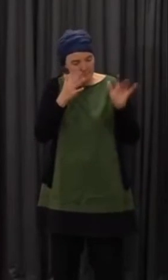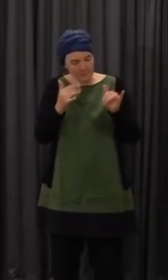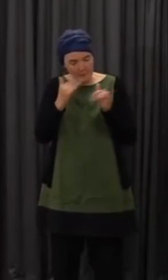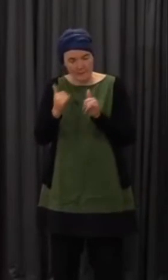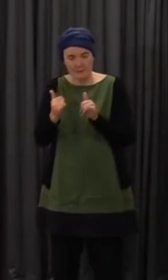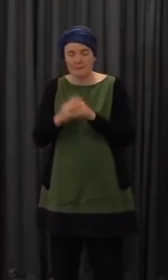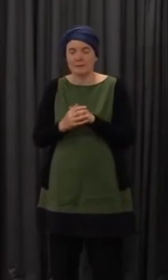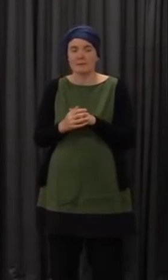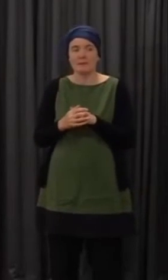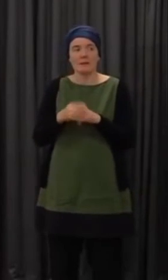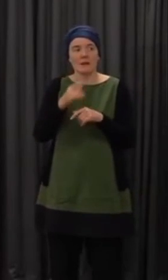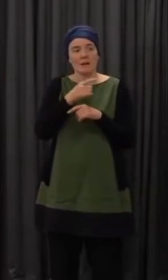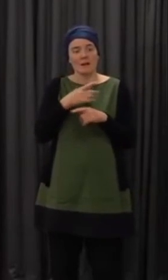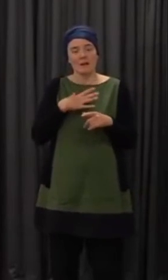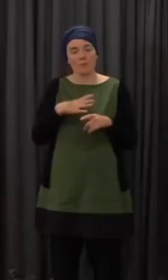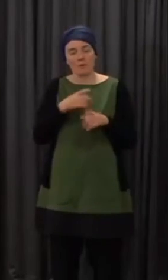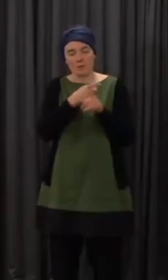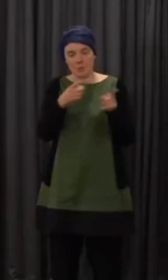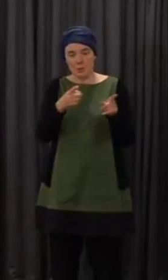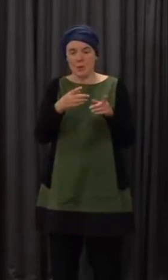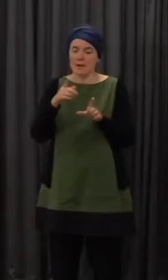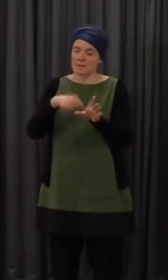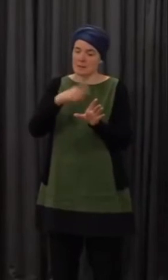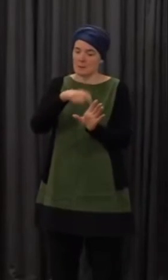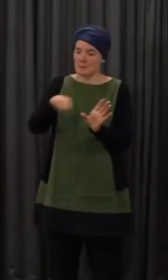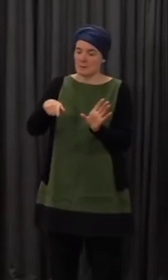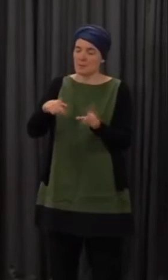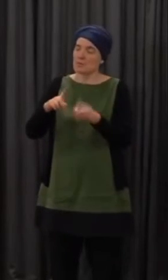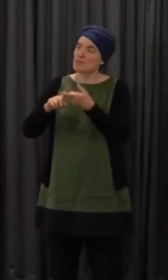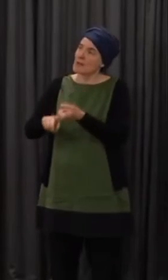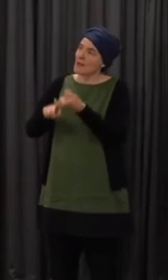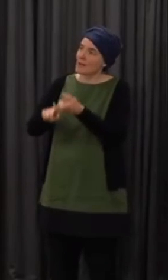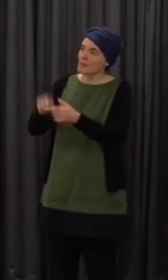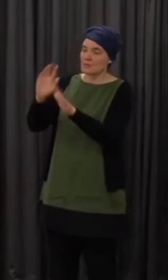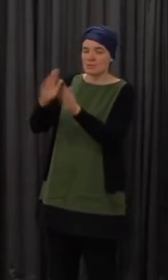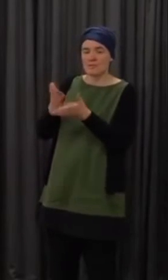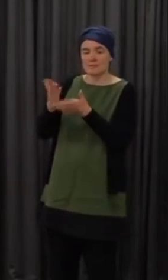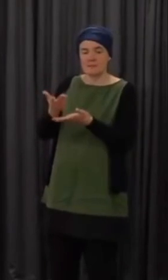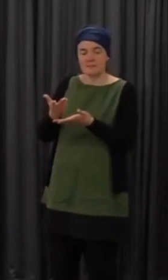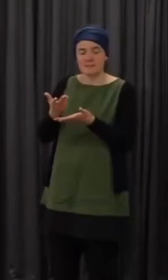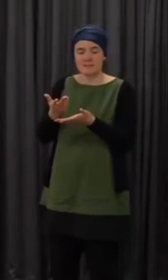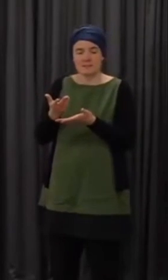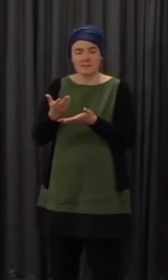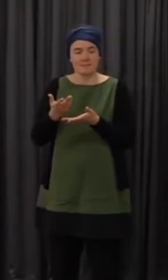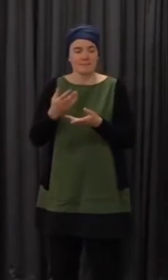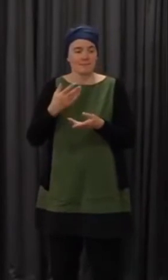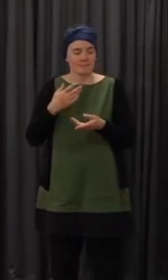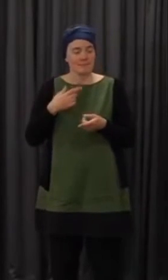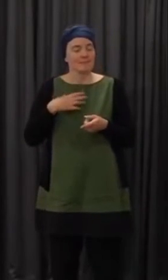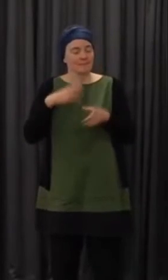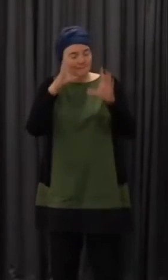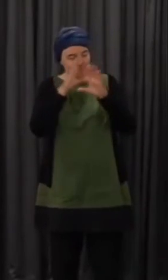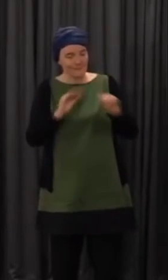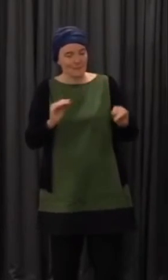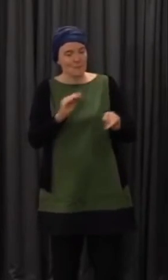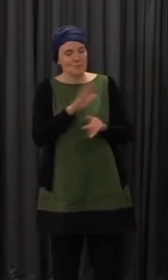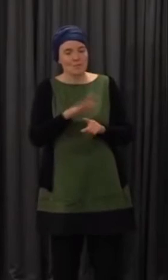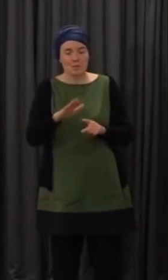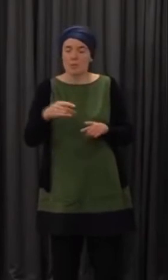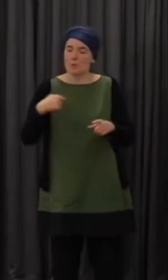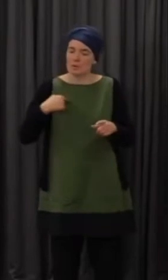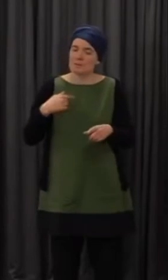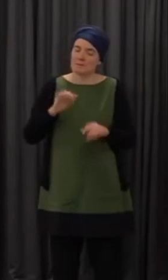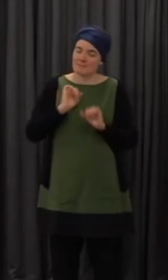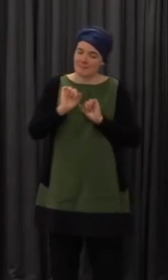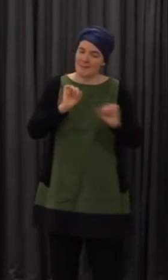young people who rely on those services an assurance that their needs will be firmly in our thinking and in the discussions we